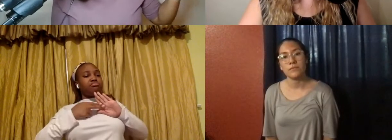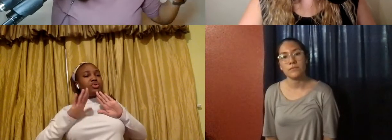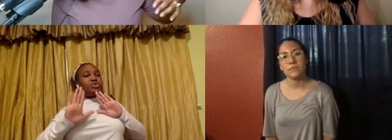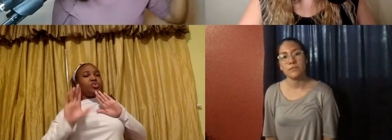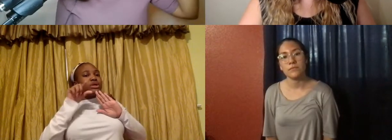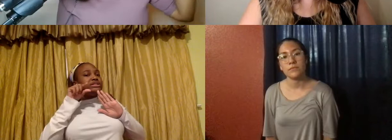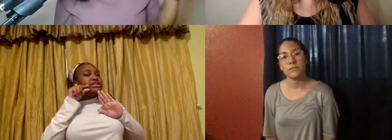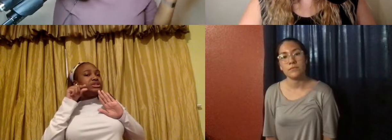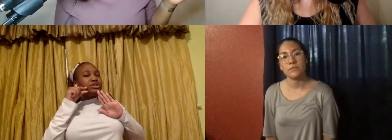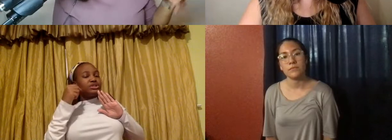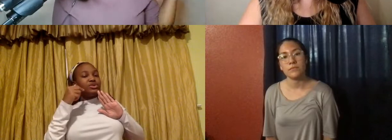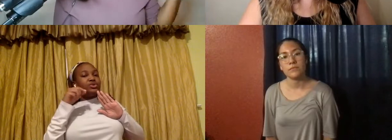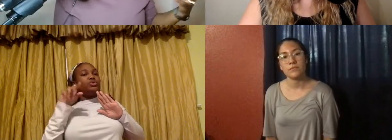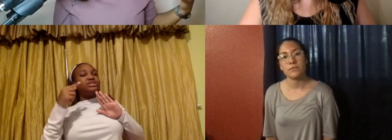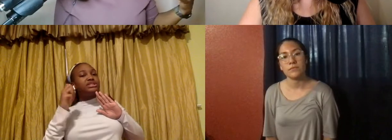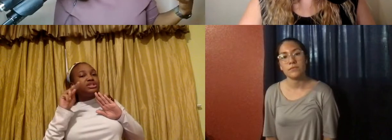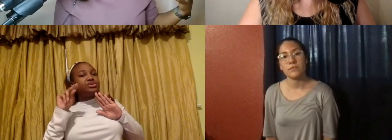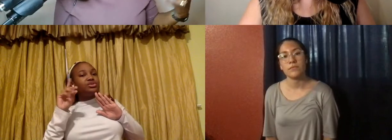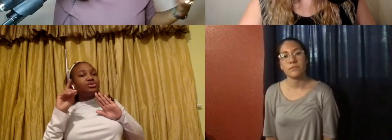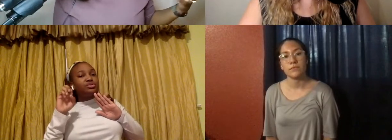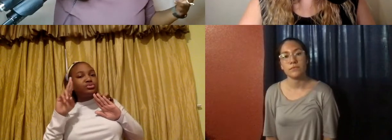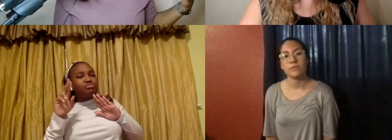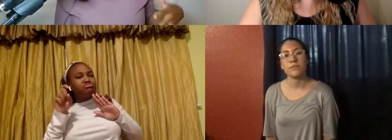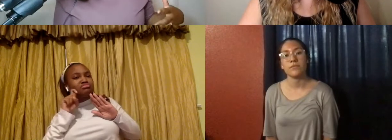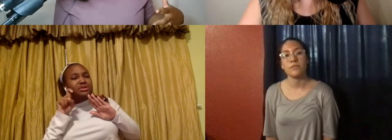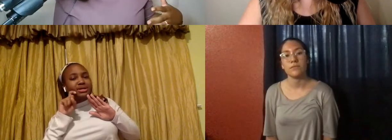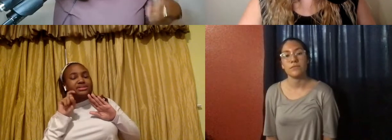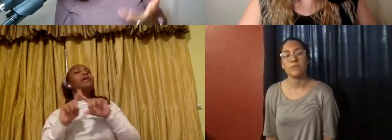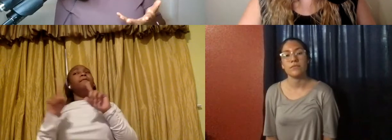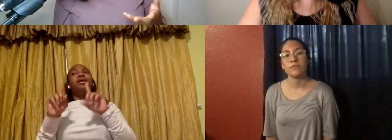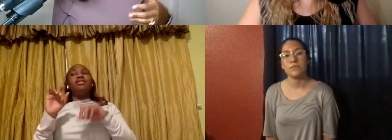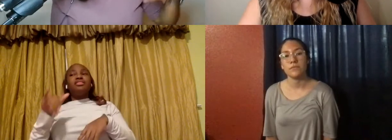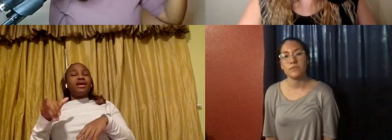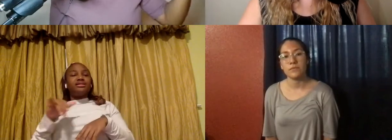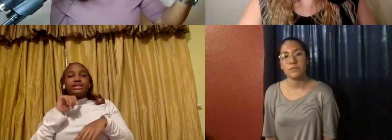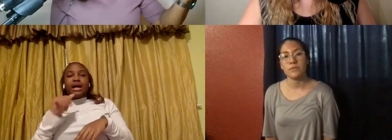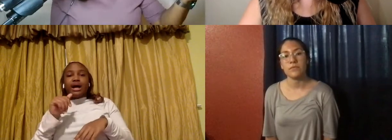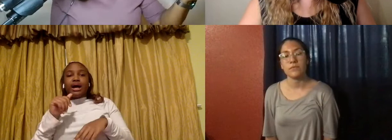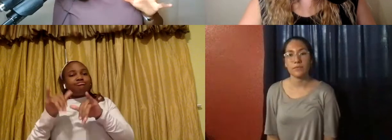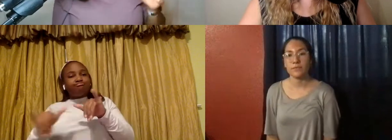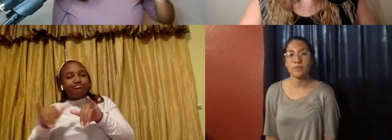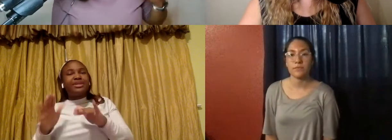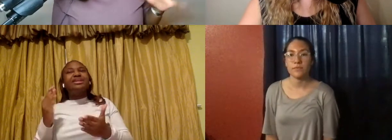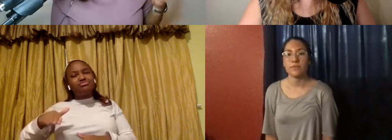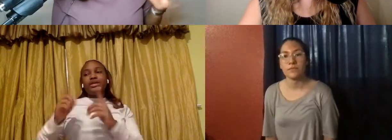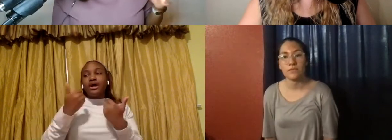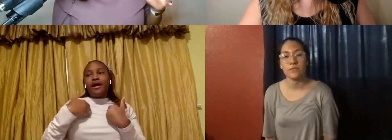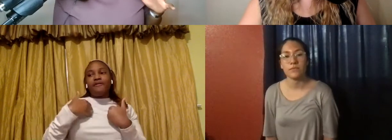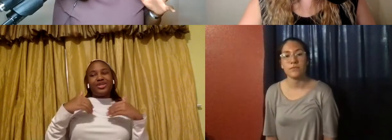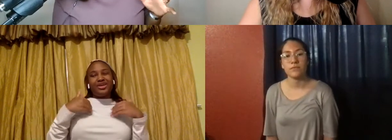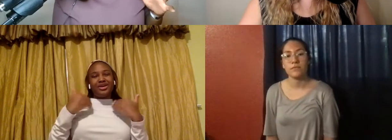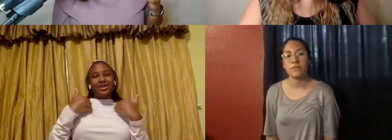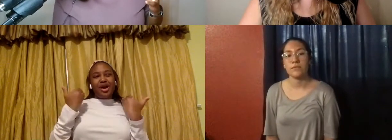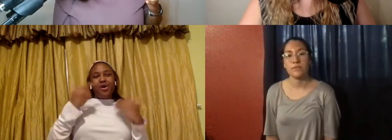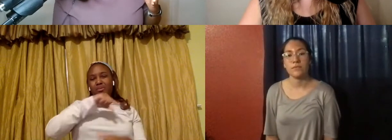stereotypical, you know, female or woman in our society is supposed to be, yes, like an adult still with like these